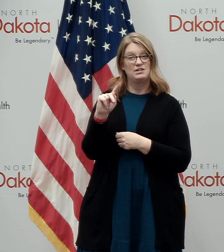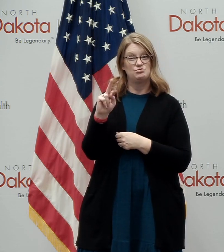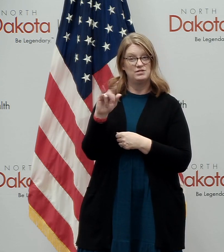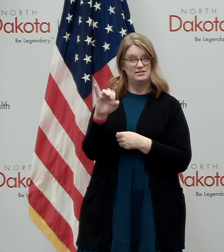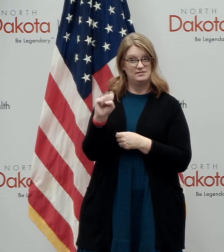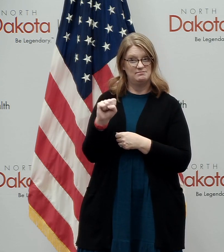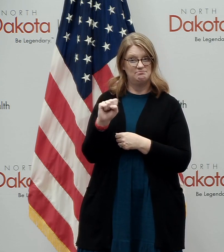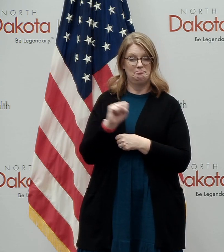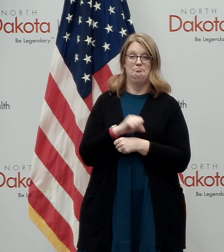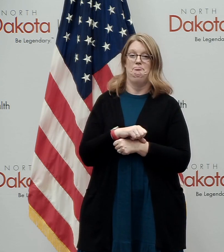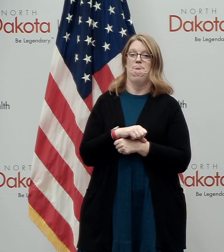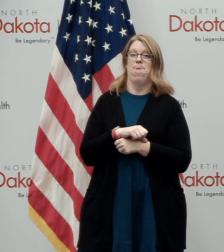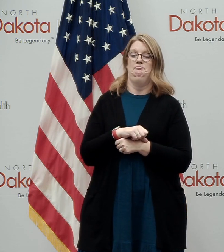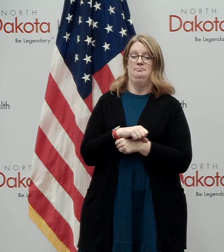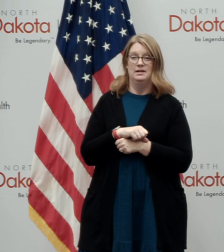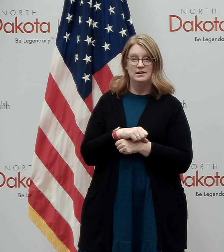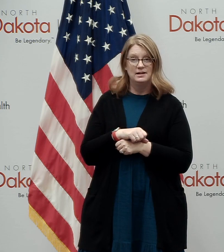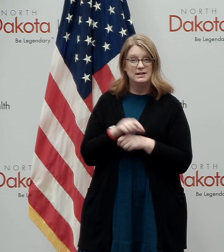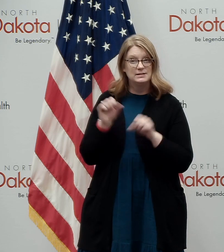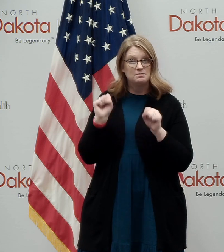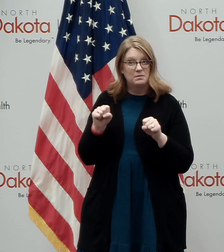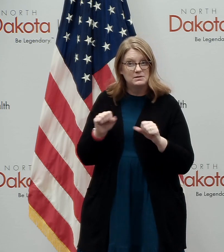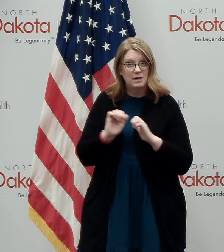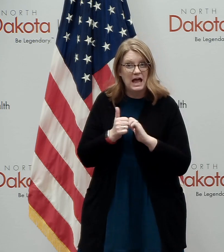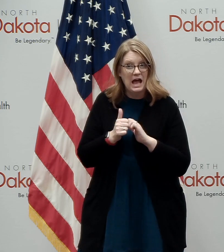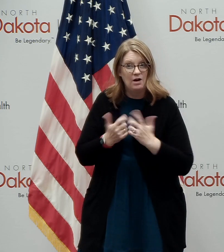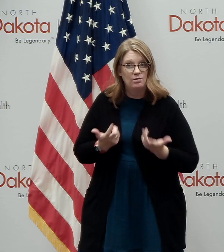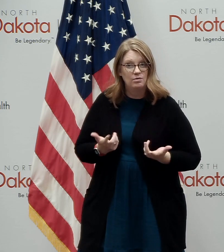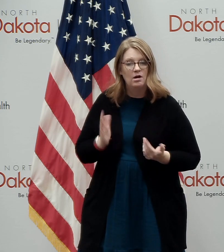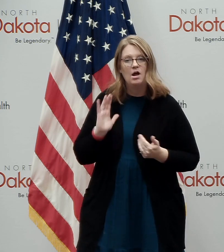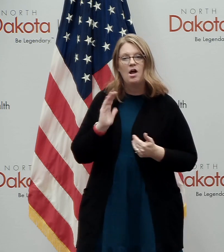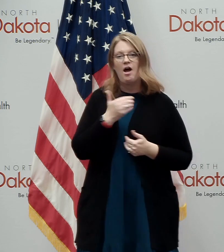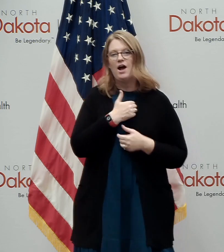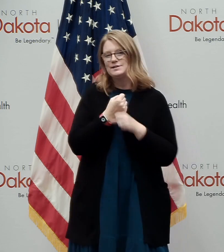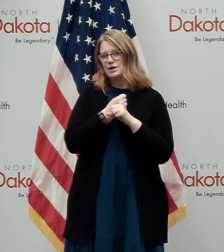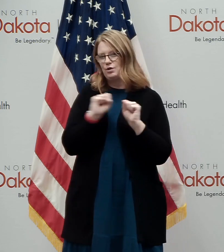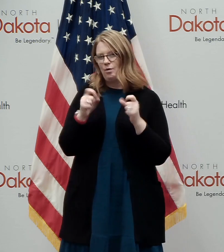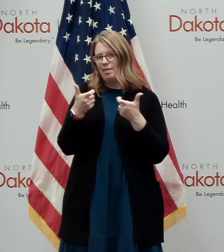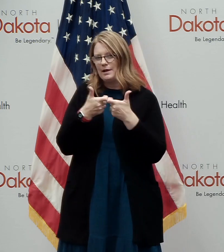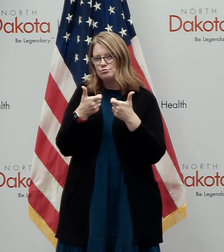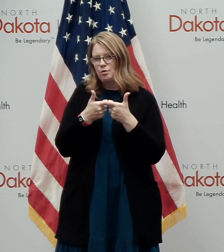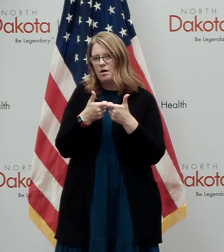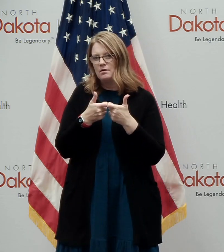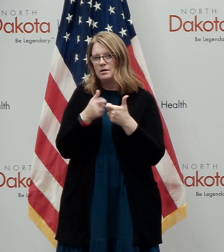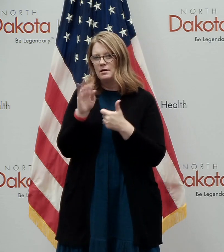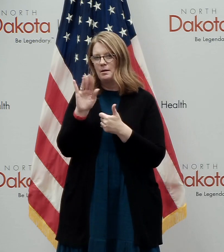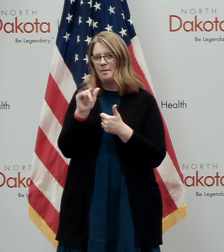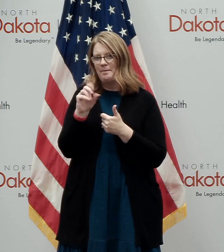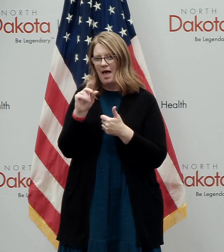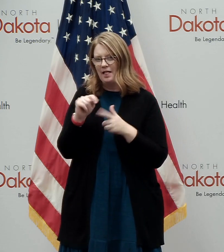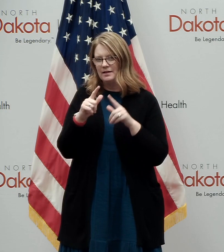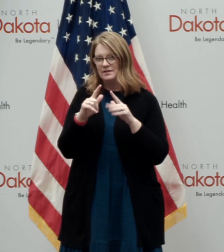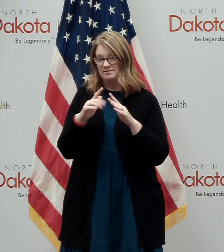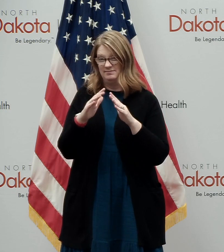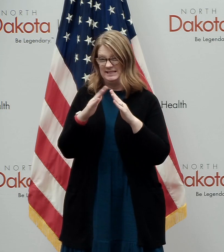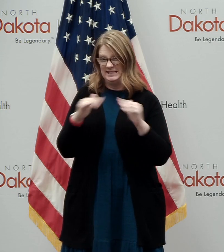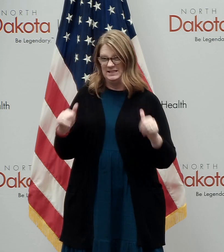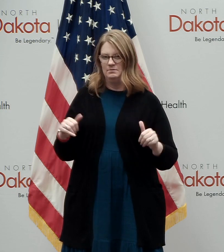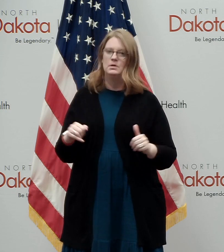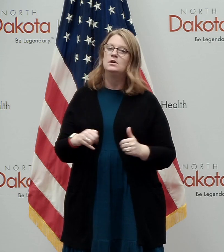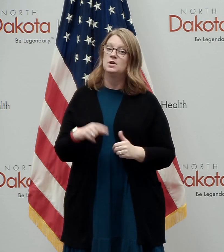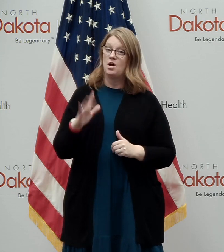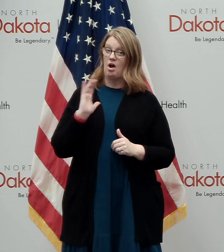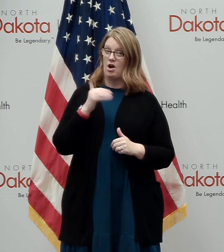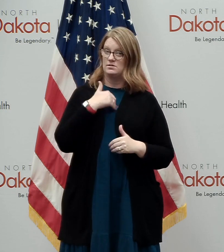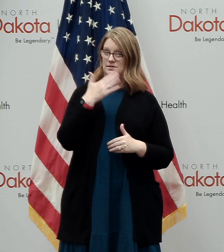countries. And that's all possible because of our secure electronic ballot system. It's one of the best in the entire country, and